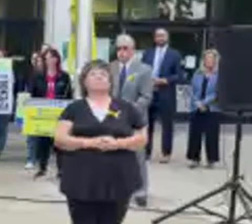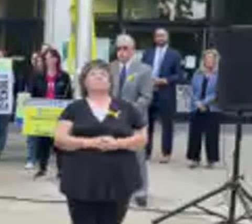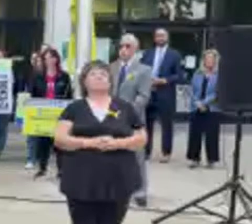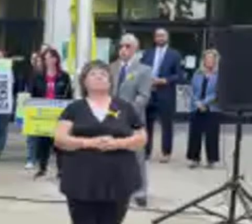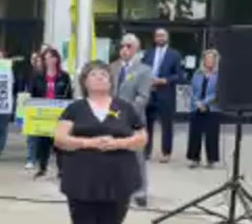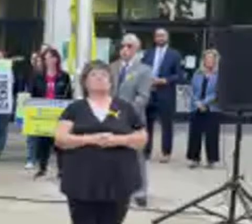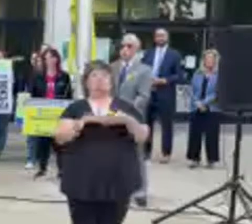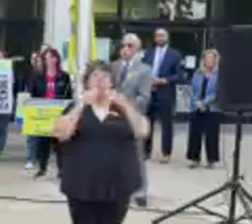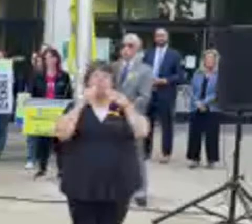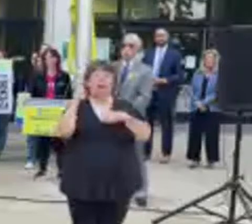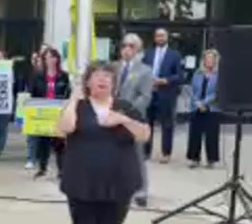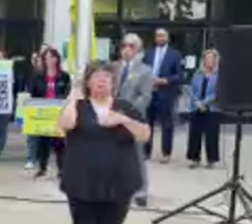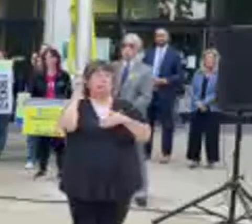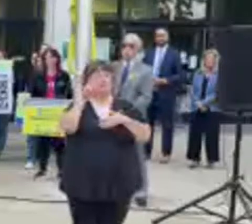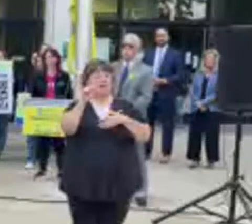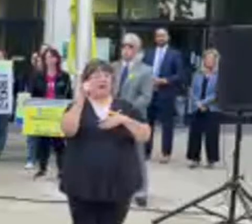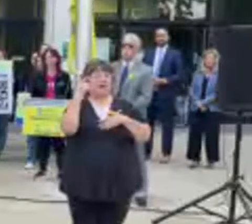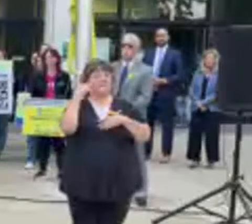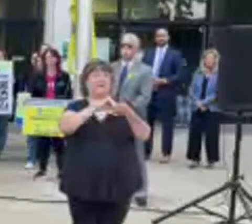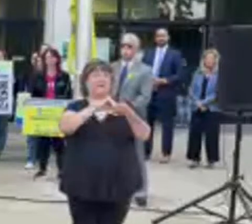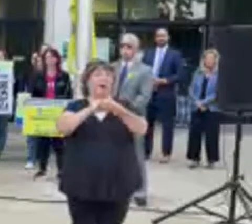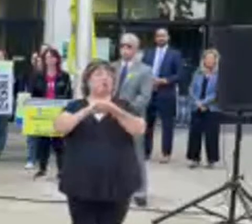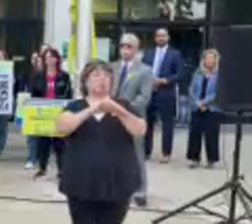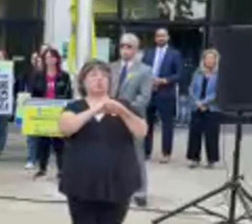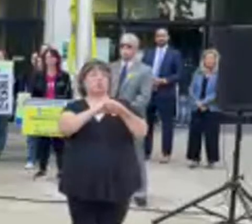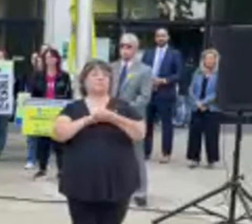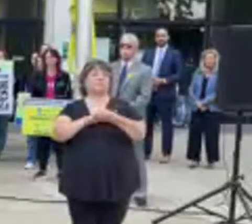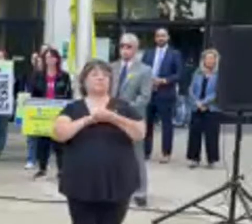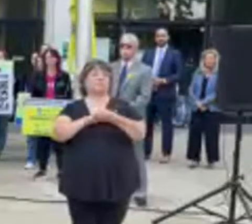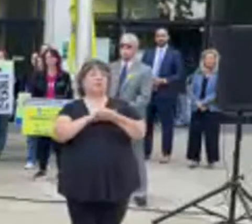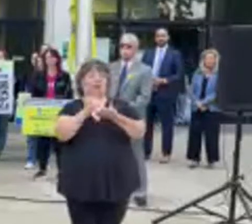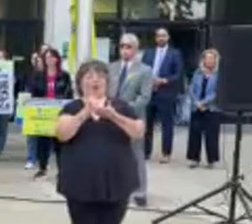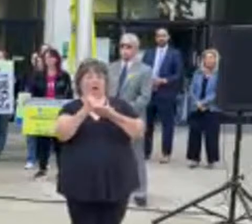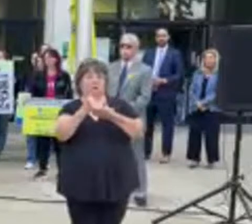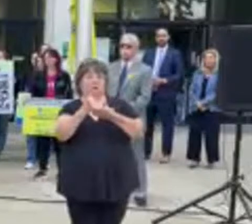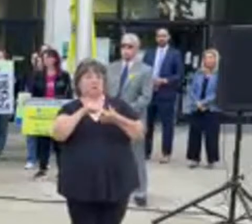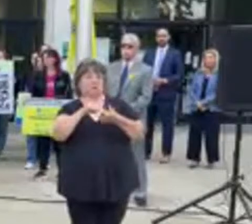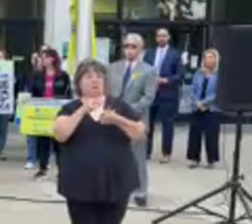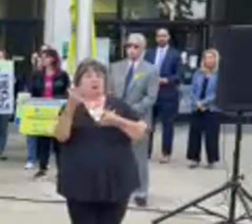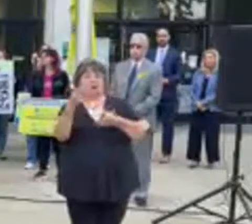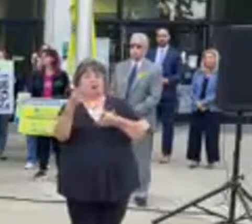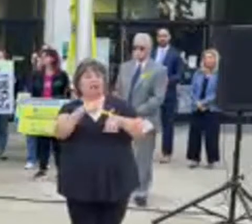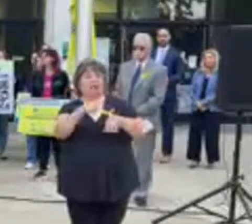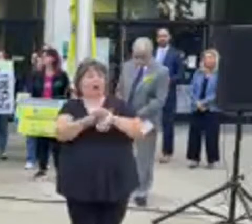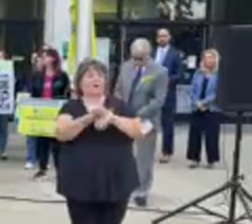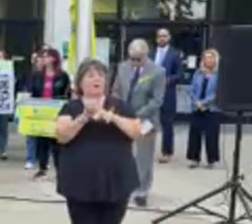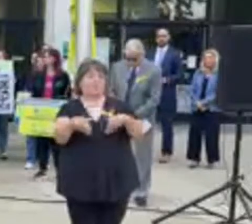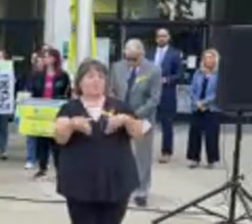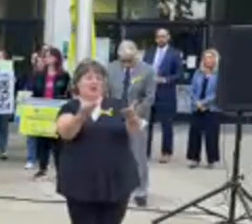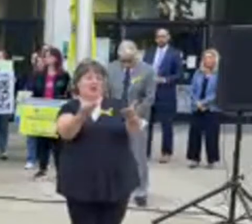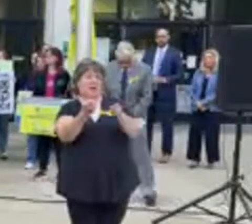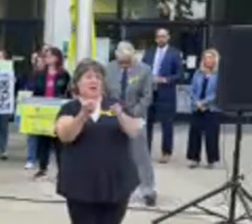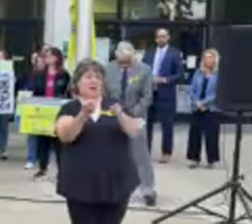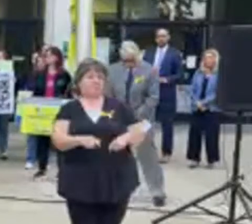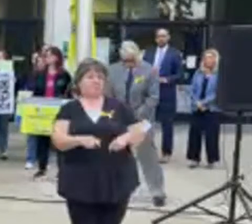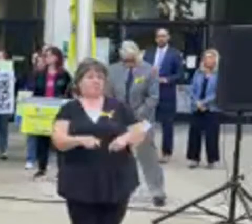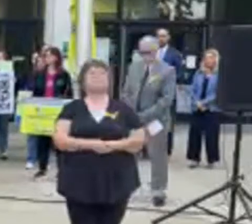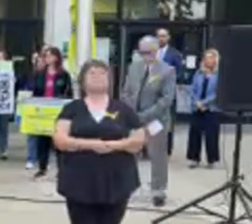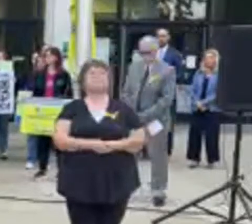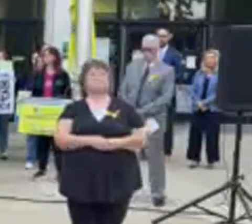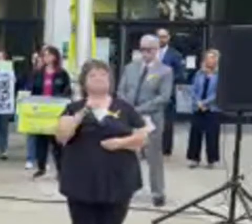And we thank the Buffalo VA for their partnership in helping us to get the gun locks, making that